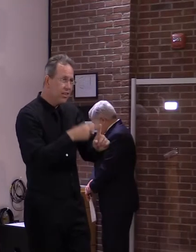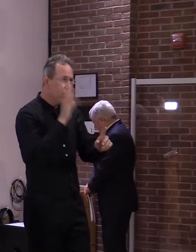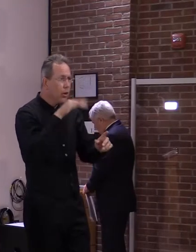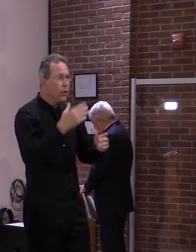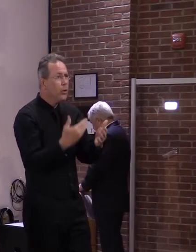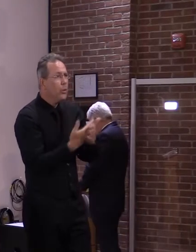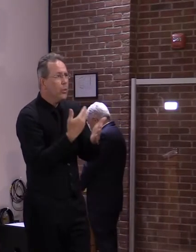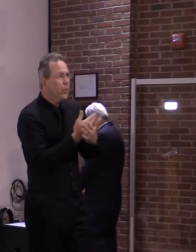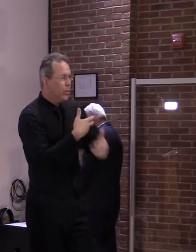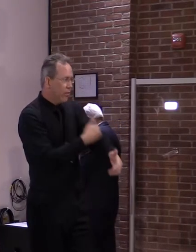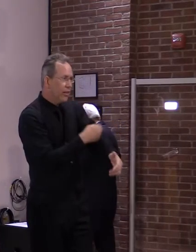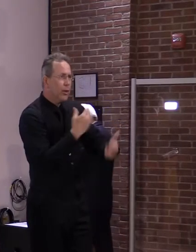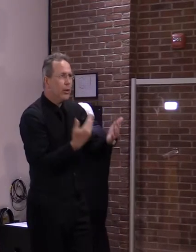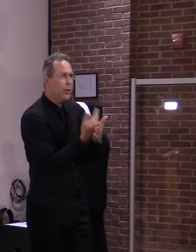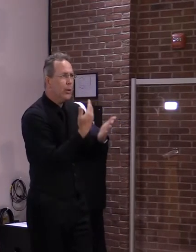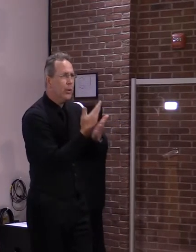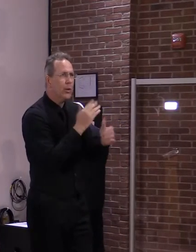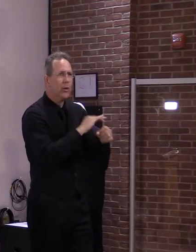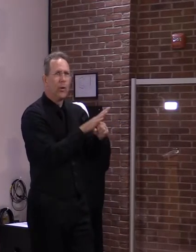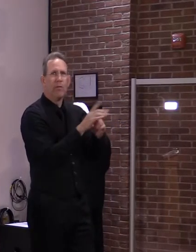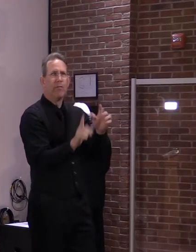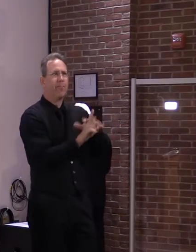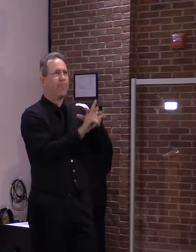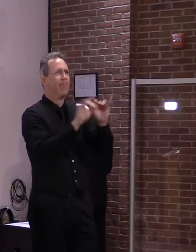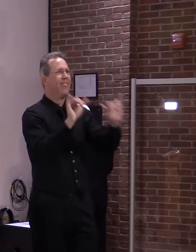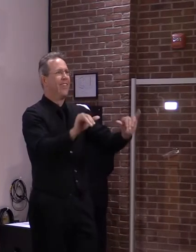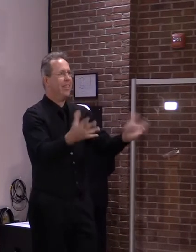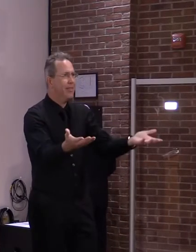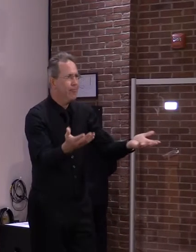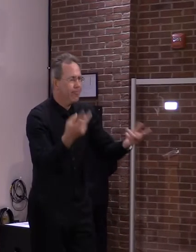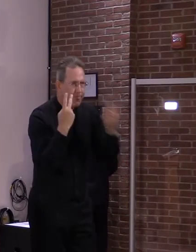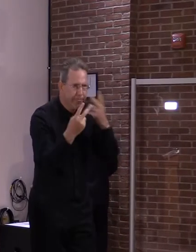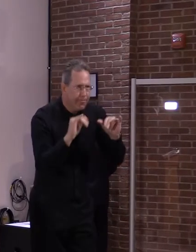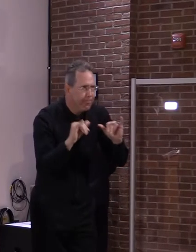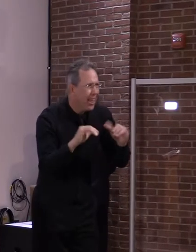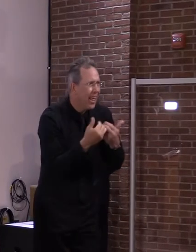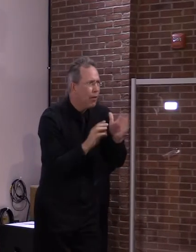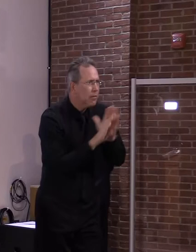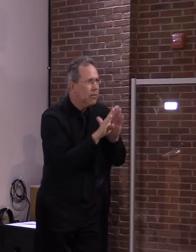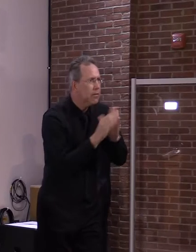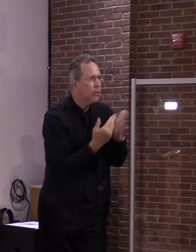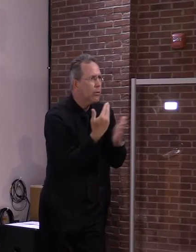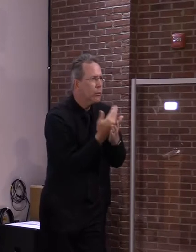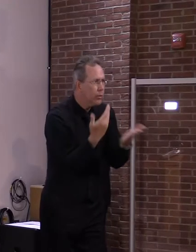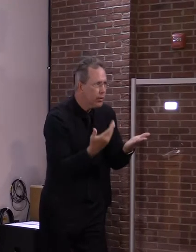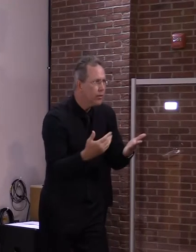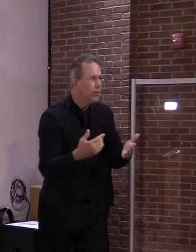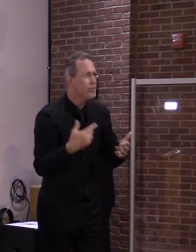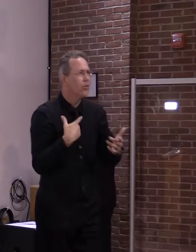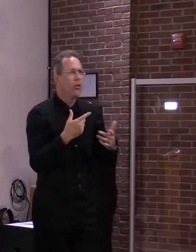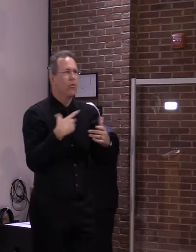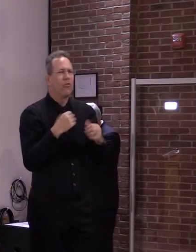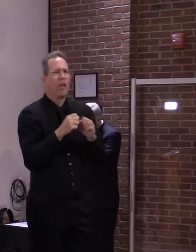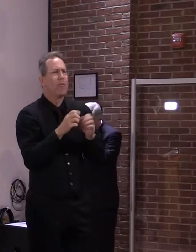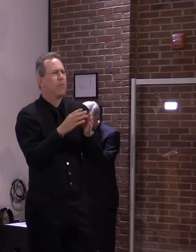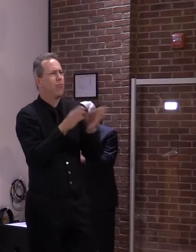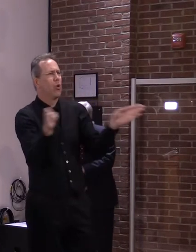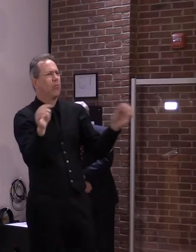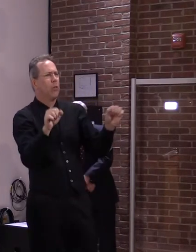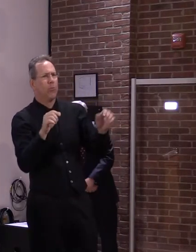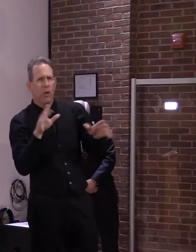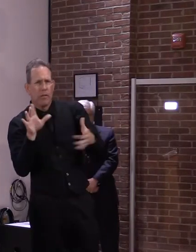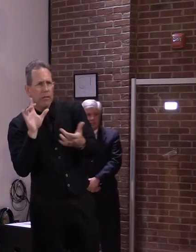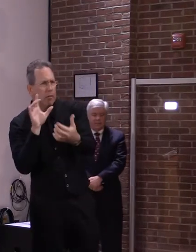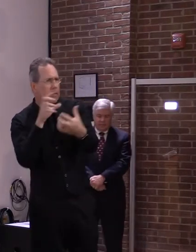to really have cast as broad a net as possible so that anything that might even be